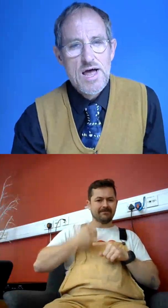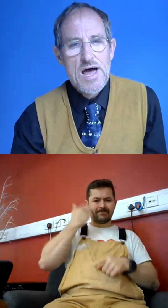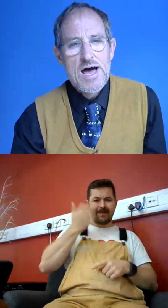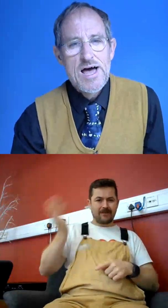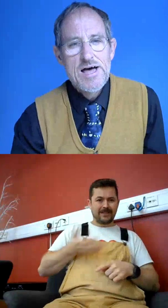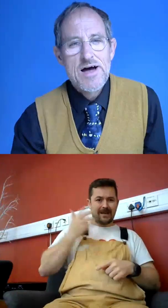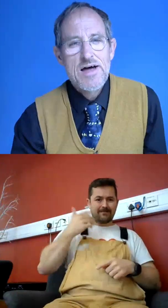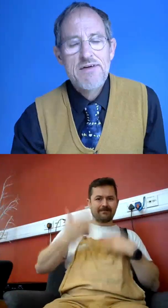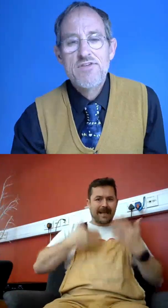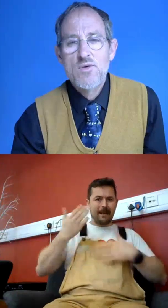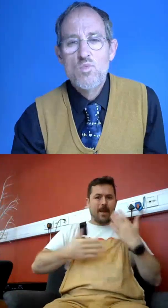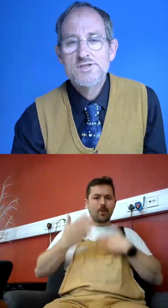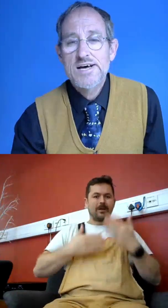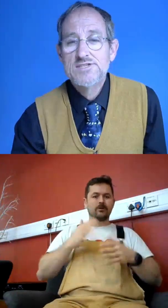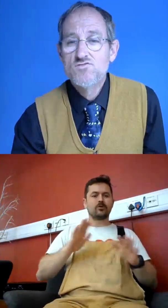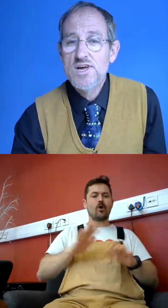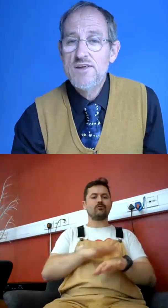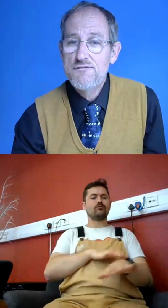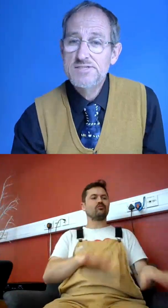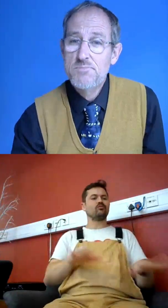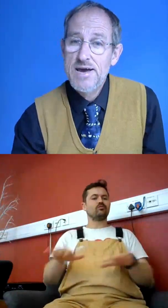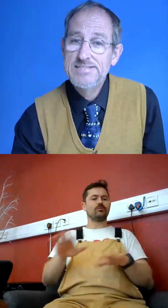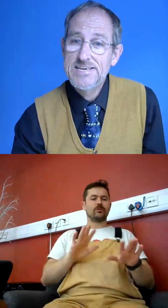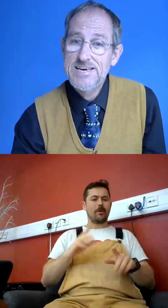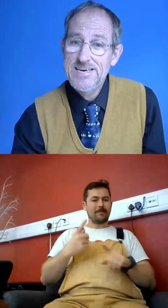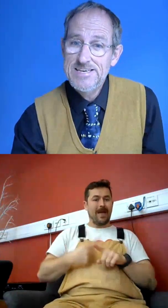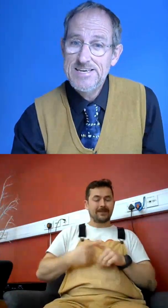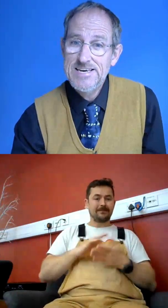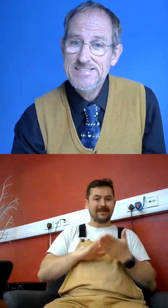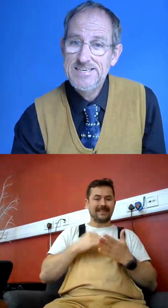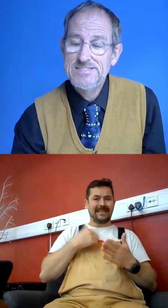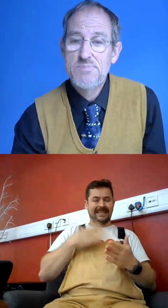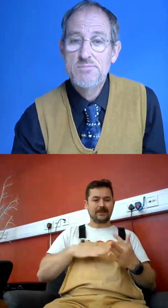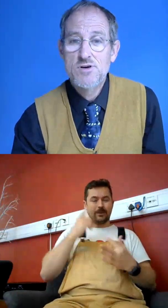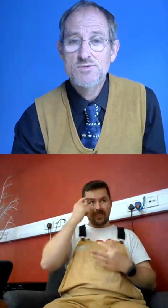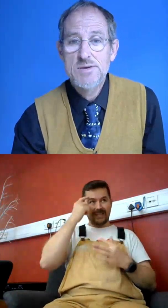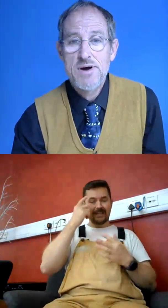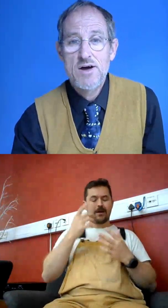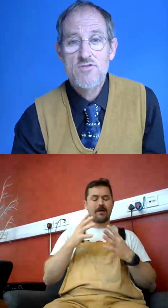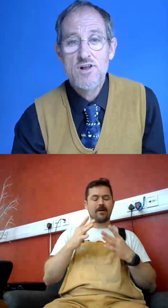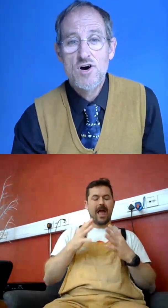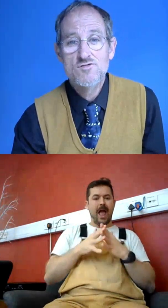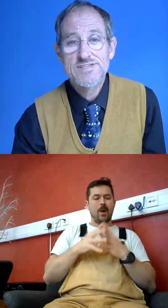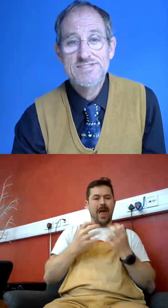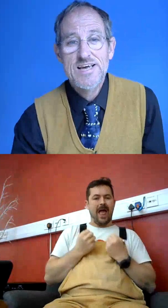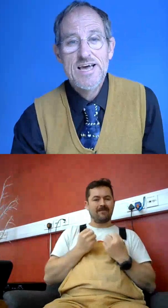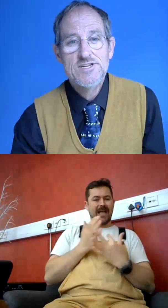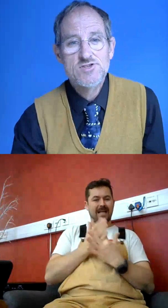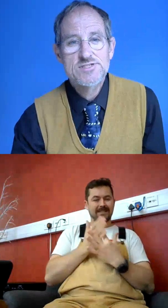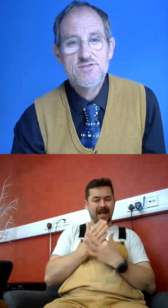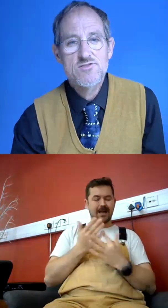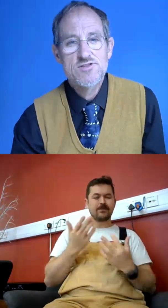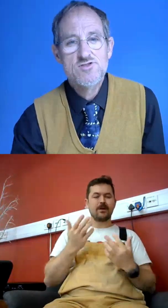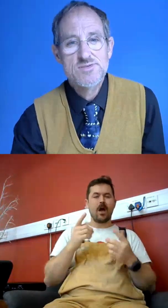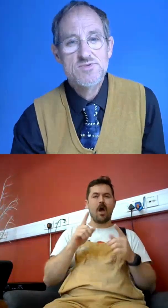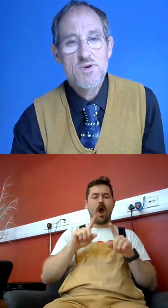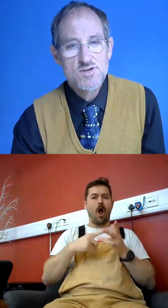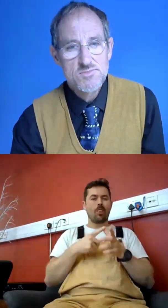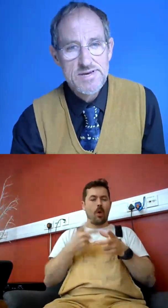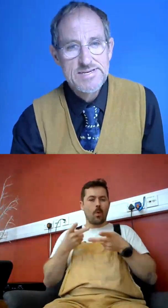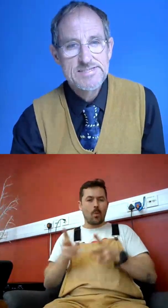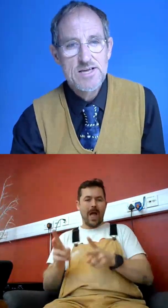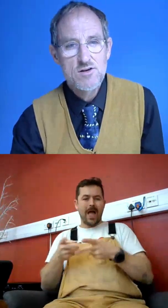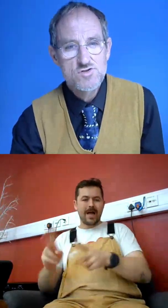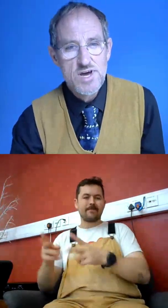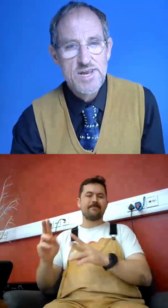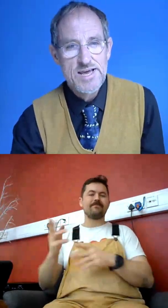struggle. And everything works at a really fast pace, easy. People don't sit back on their laurels. It does seem to be a